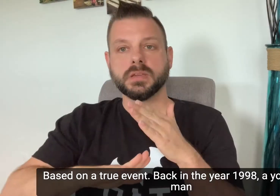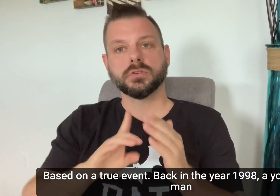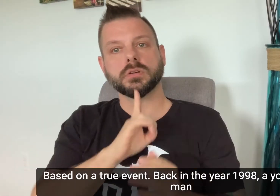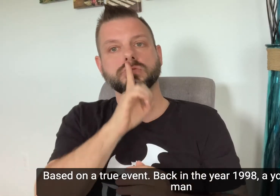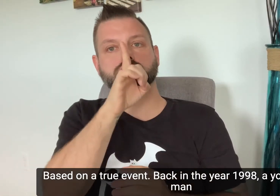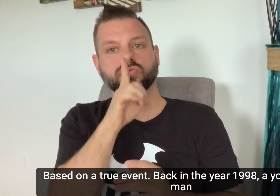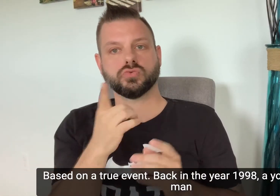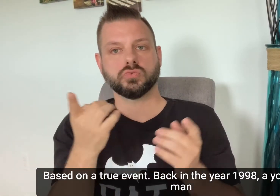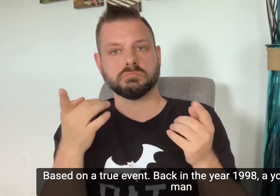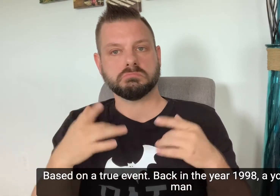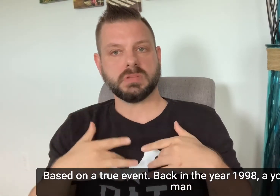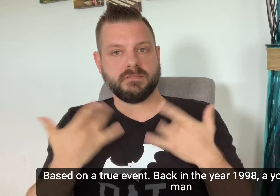Based on a true event,